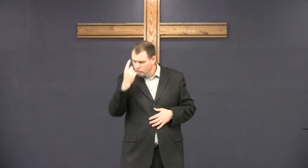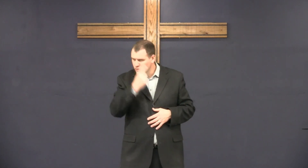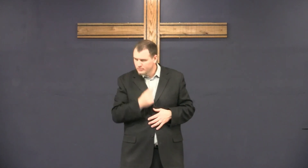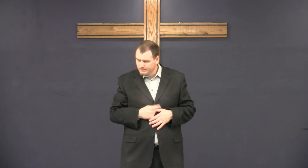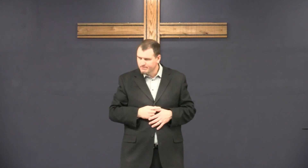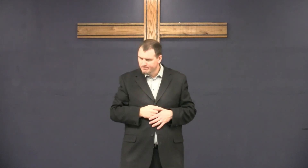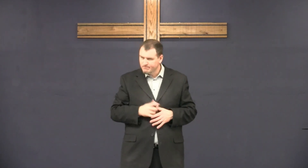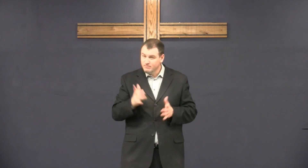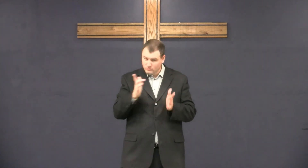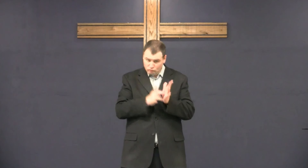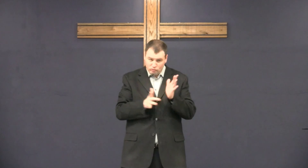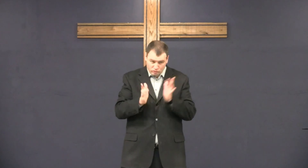I wonder,